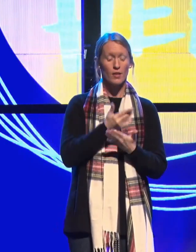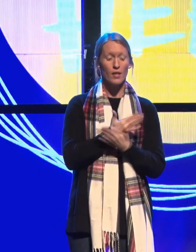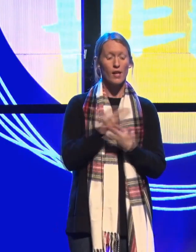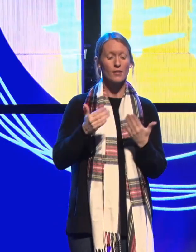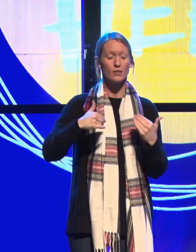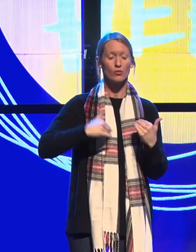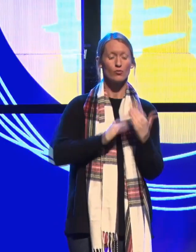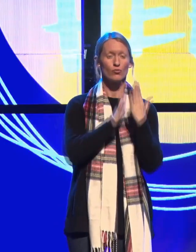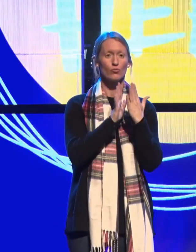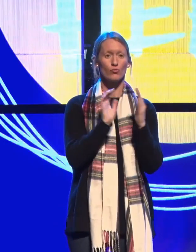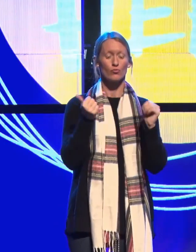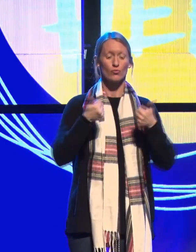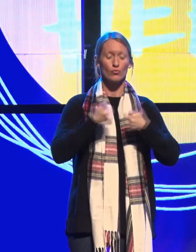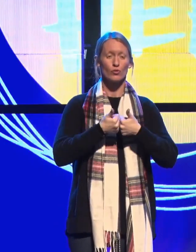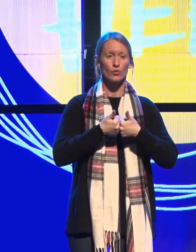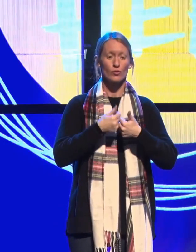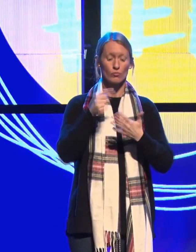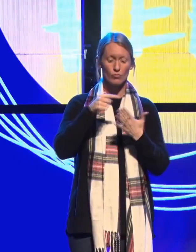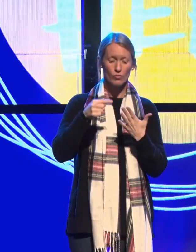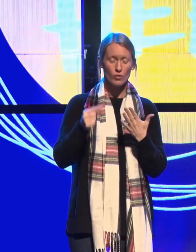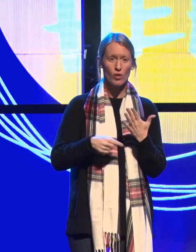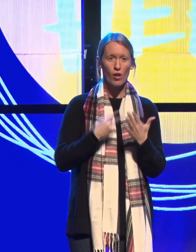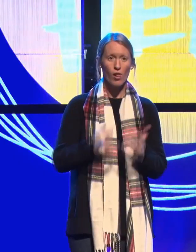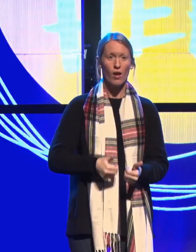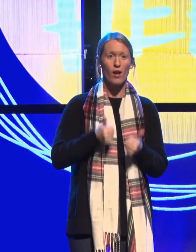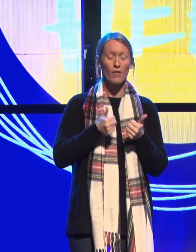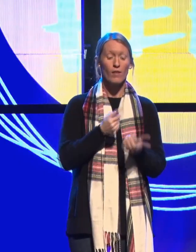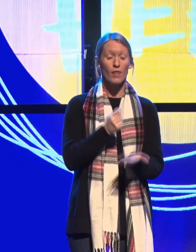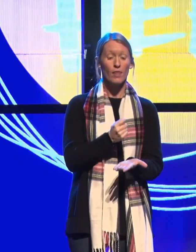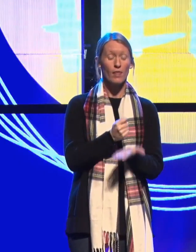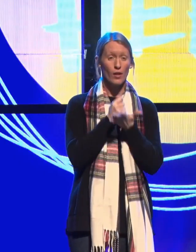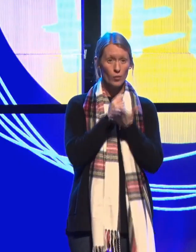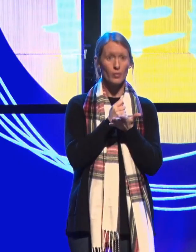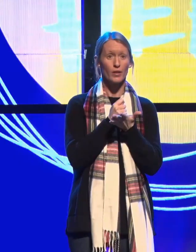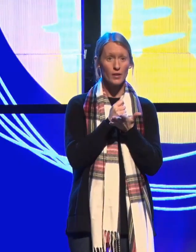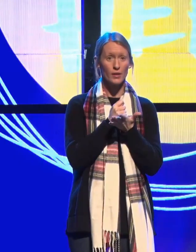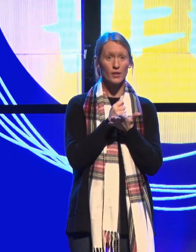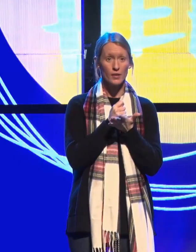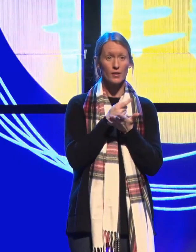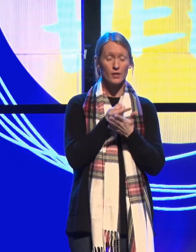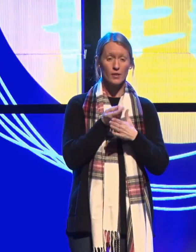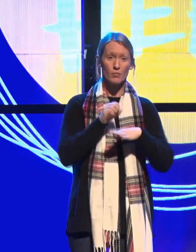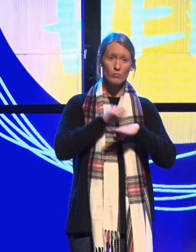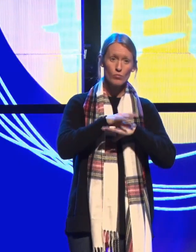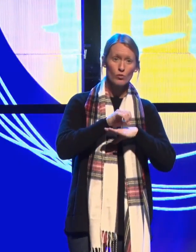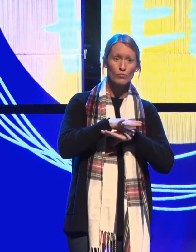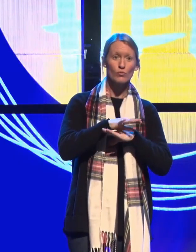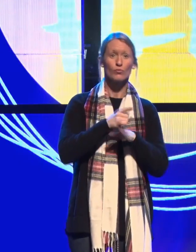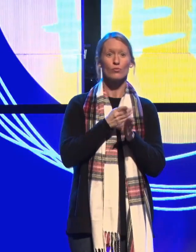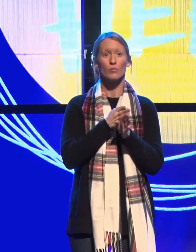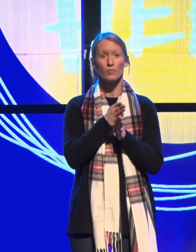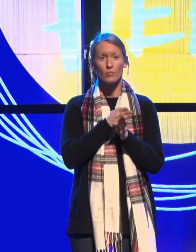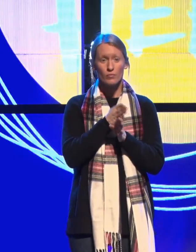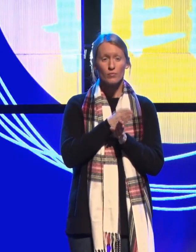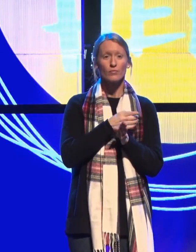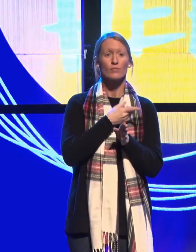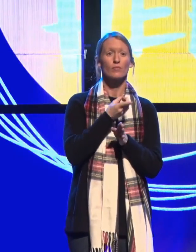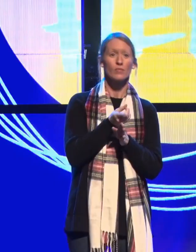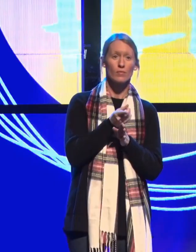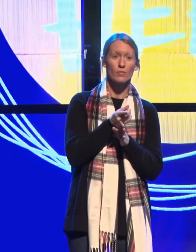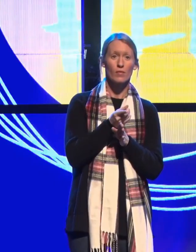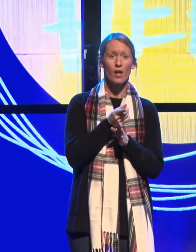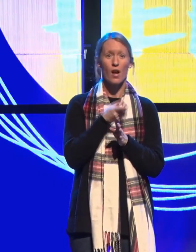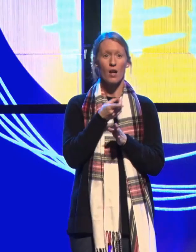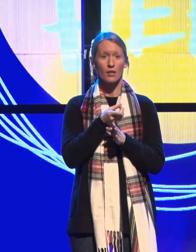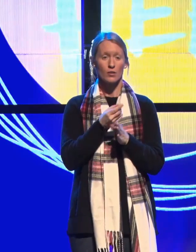whatever arena of your life. Therapy. Get a helping professional, healing and growth through professional counseling. That's a great